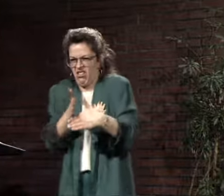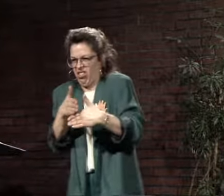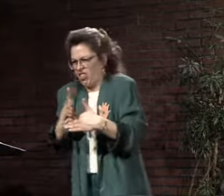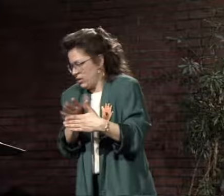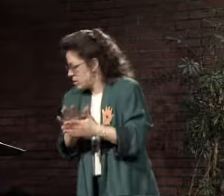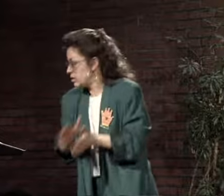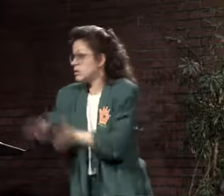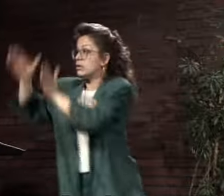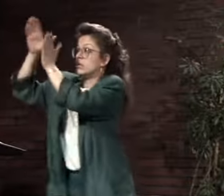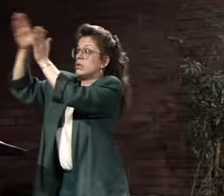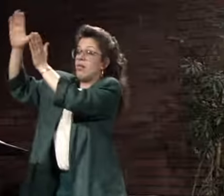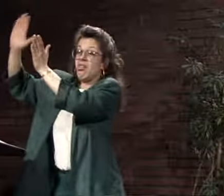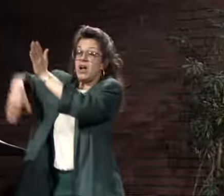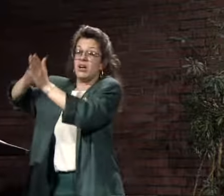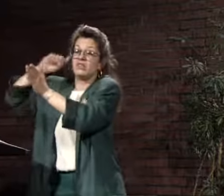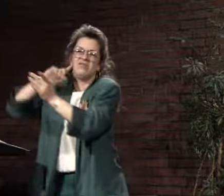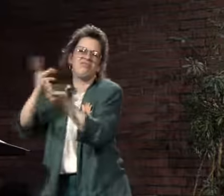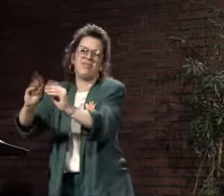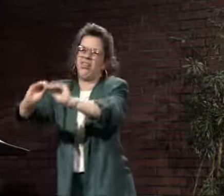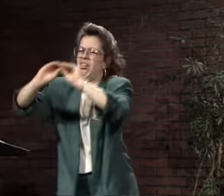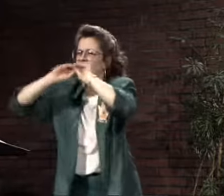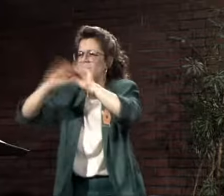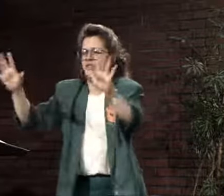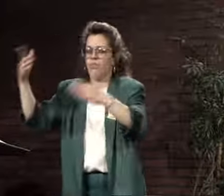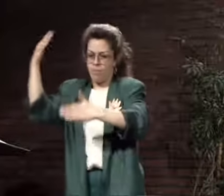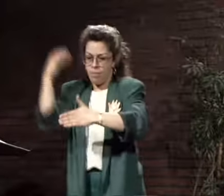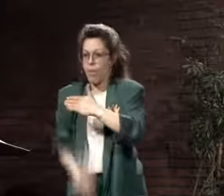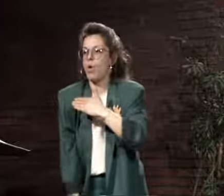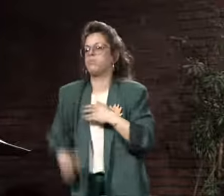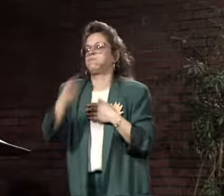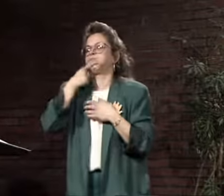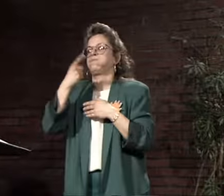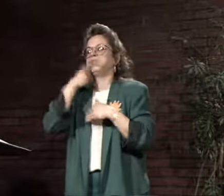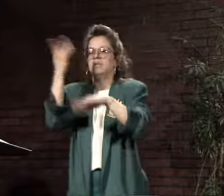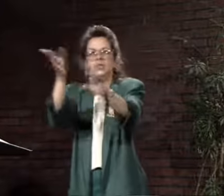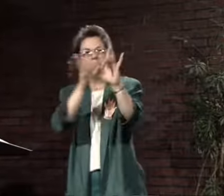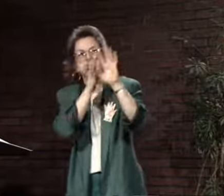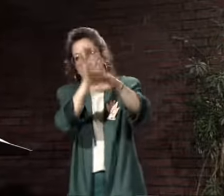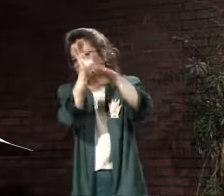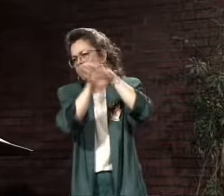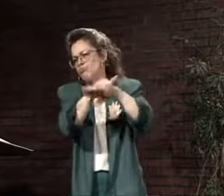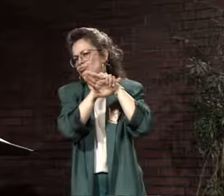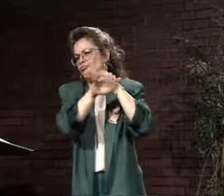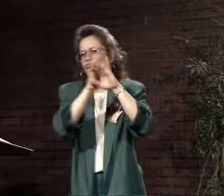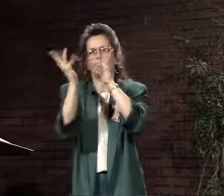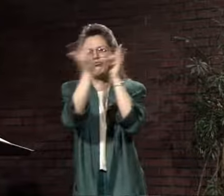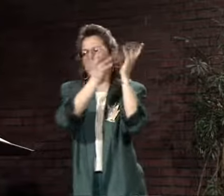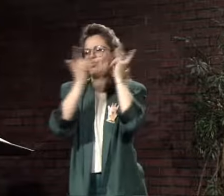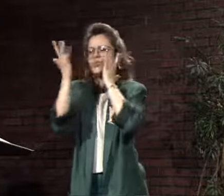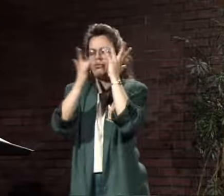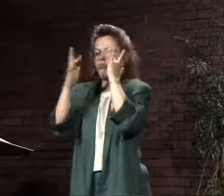born hearing and at age 1, 2, became deaf. However, for the third group, late